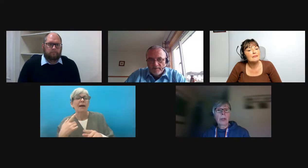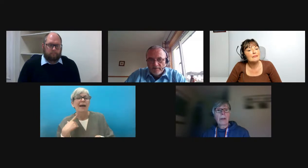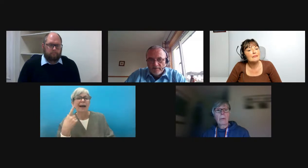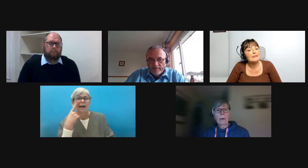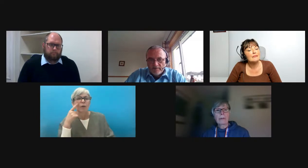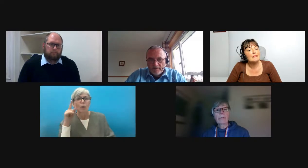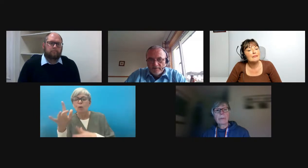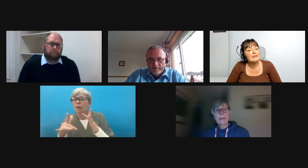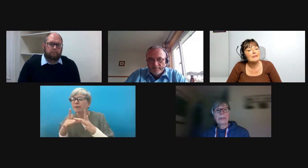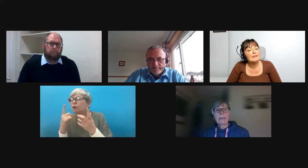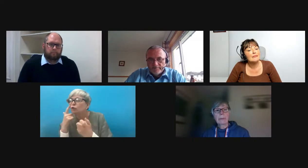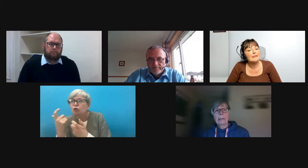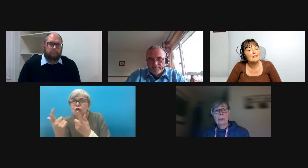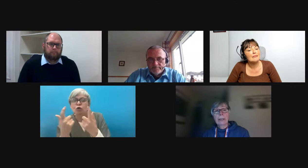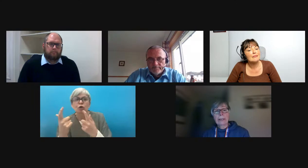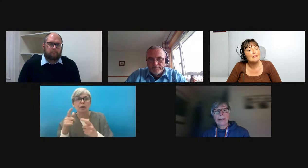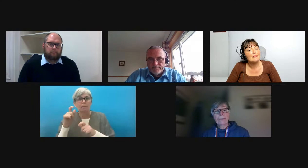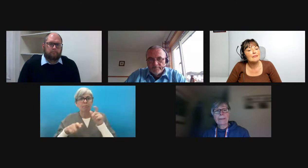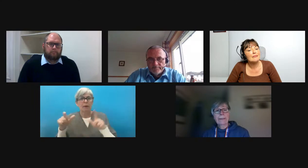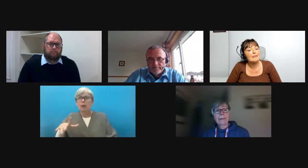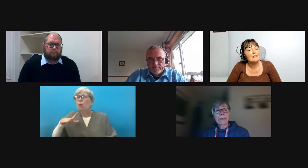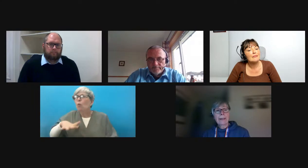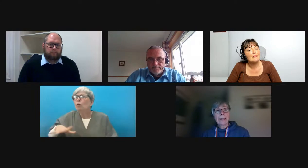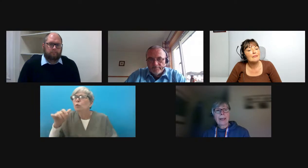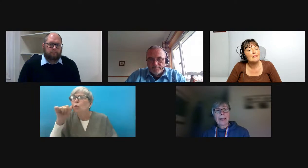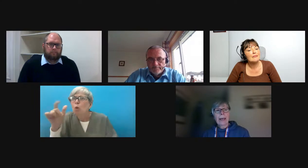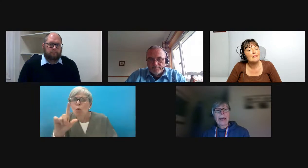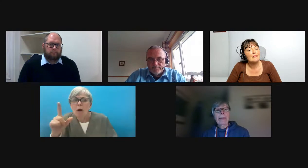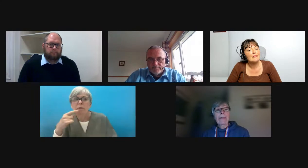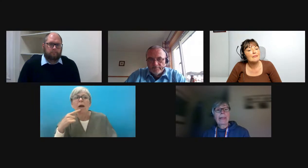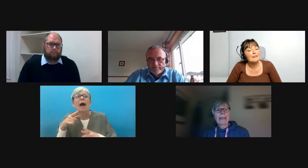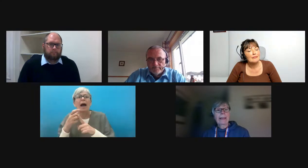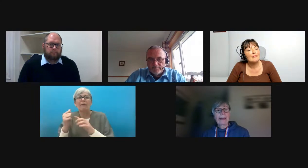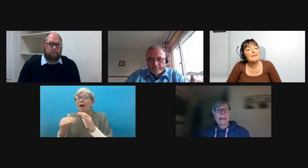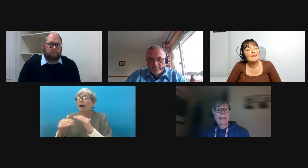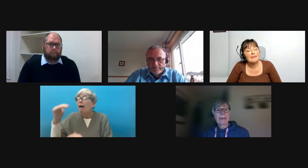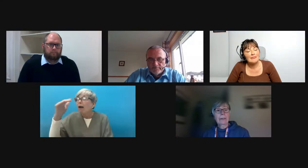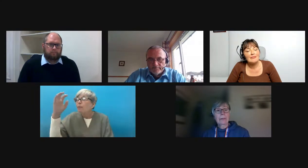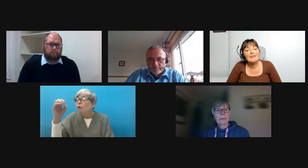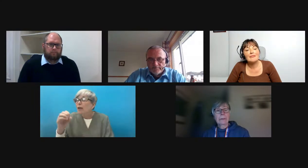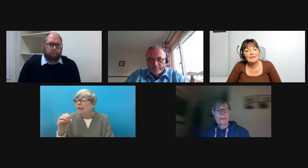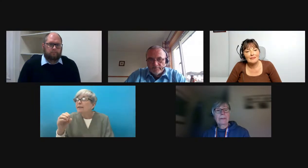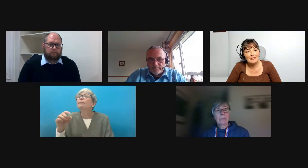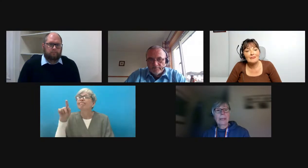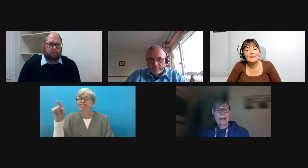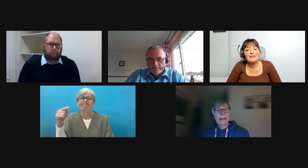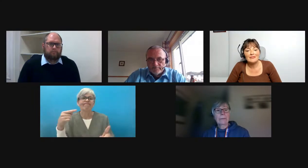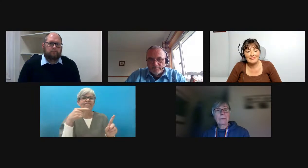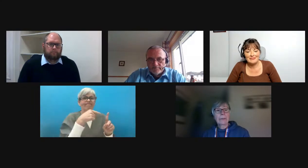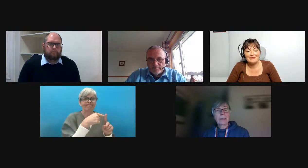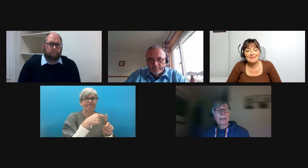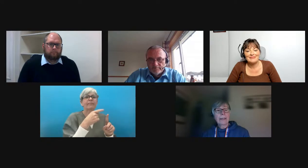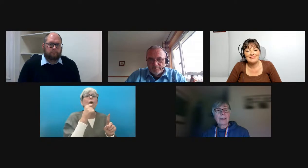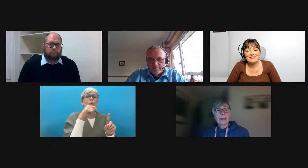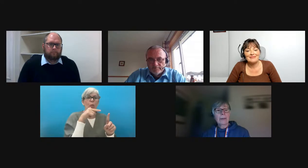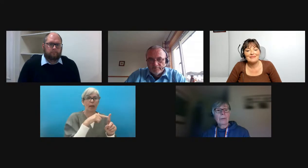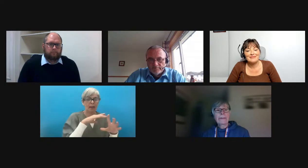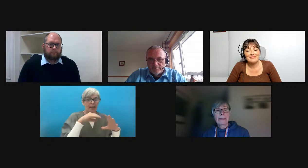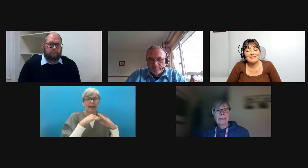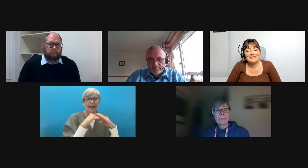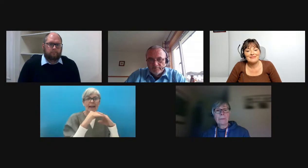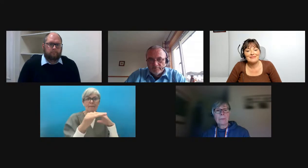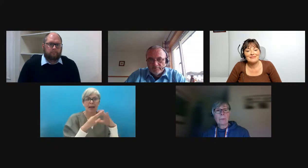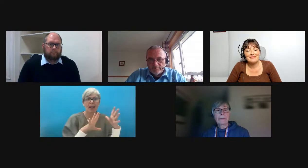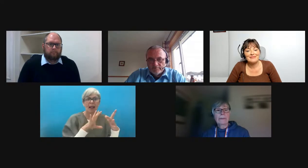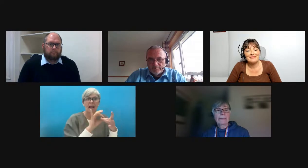for, what information they've been looking at, and then linking to the resources we have. And we